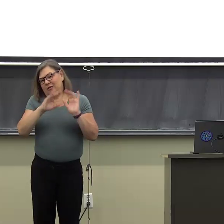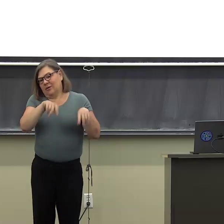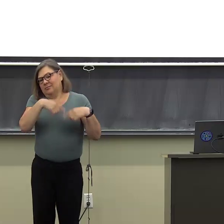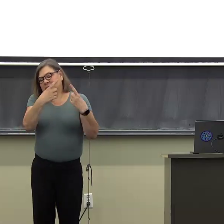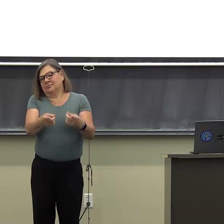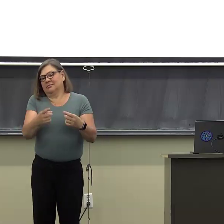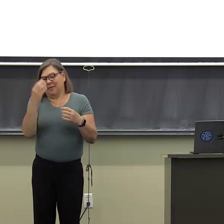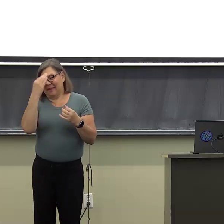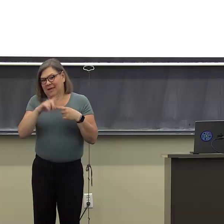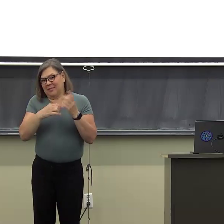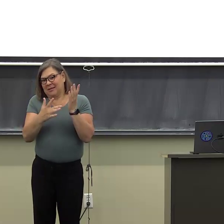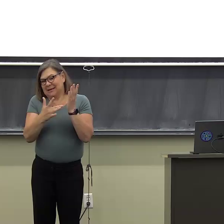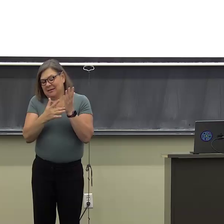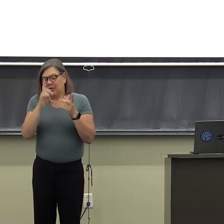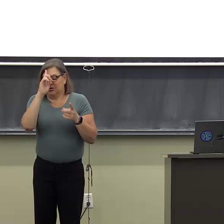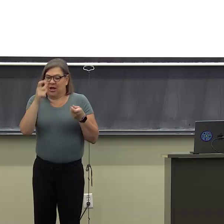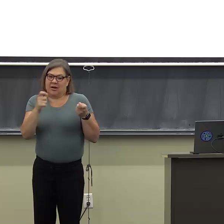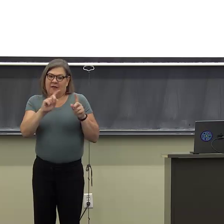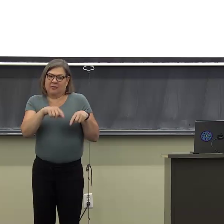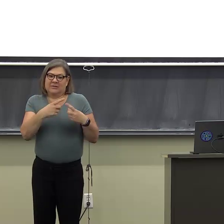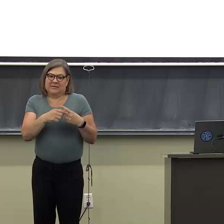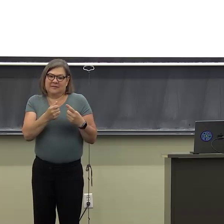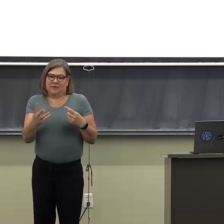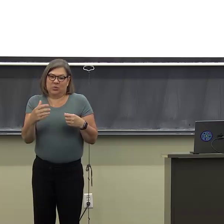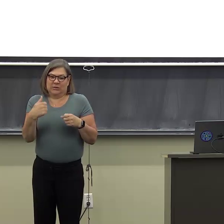about technology and governance in the last few decades.